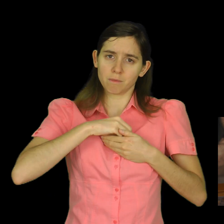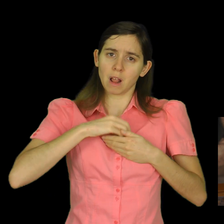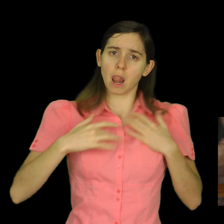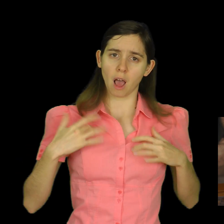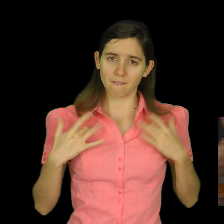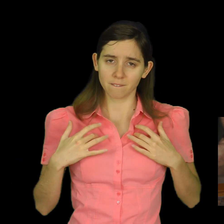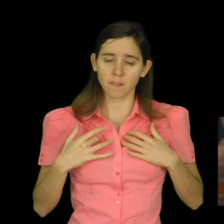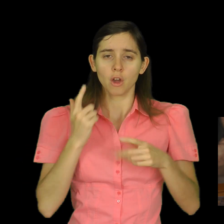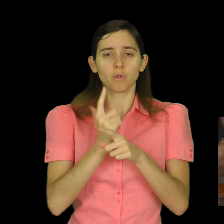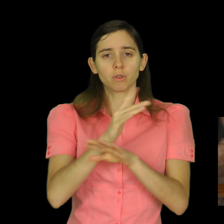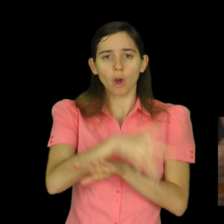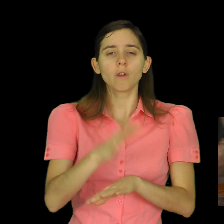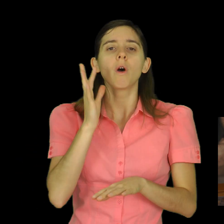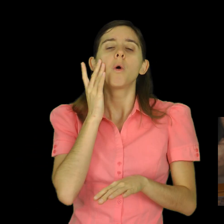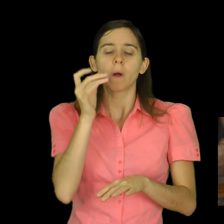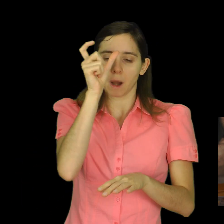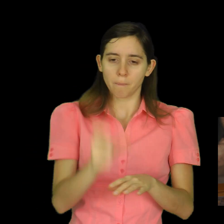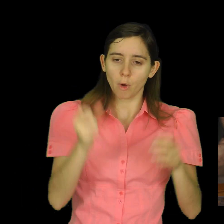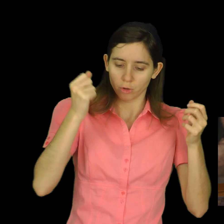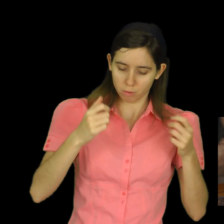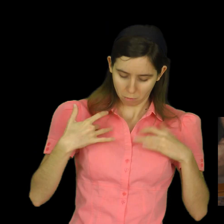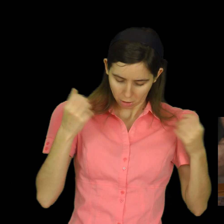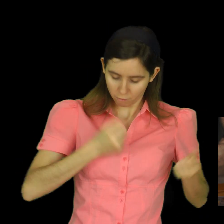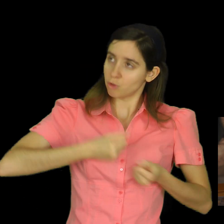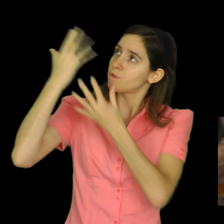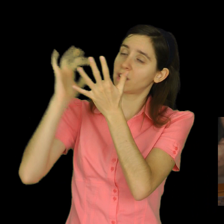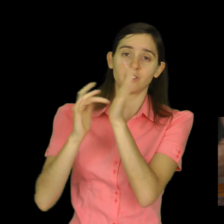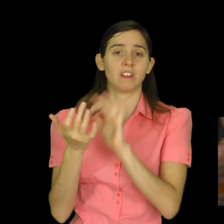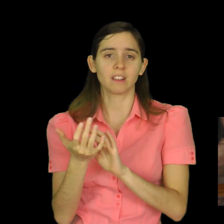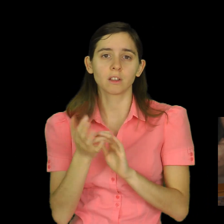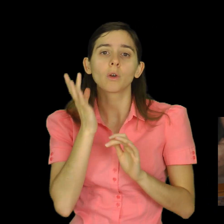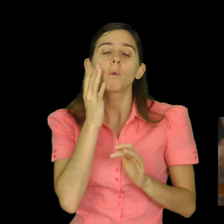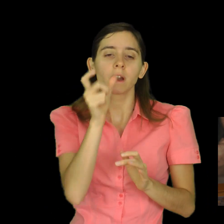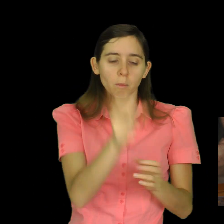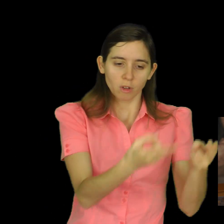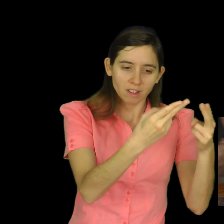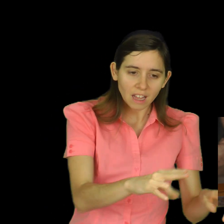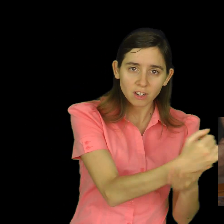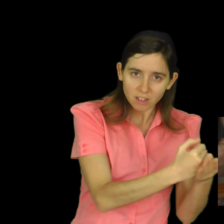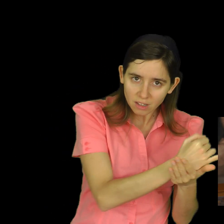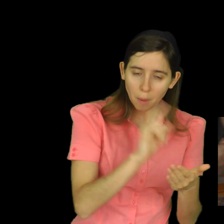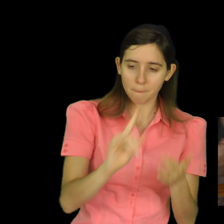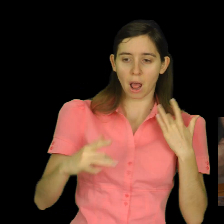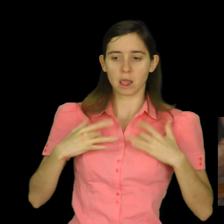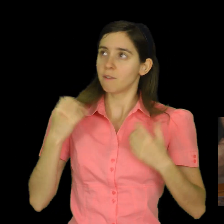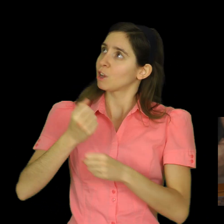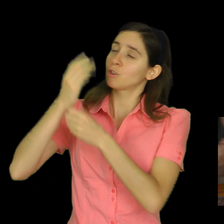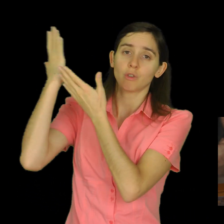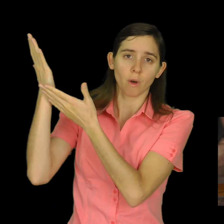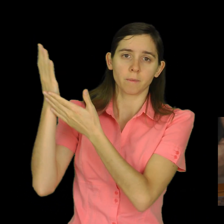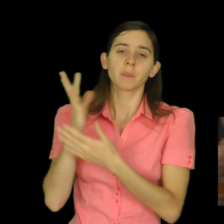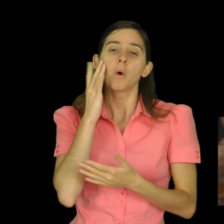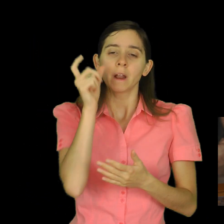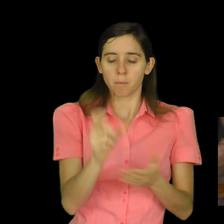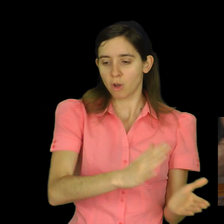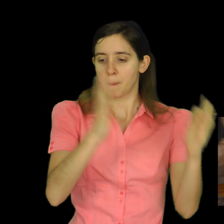discussing what happens when a person surrenders to Jesus, when someone is dead to sin but alive to God, when someone has been baptized, that Paul